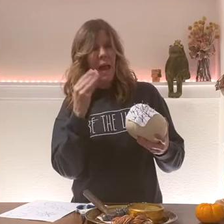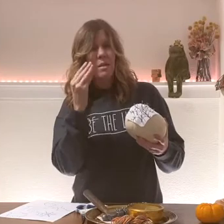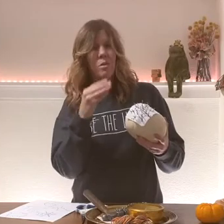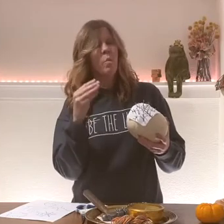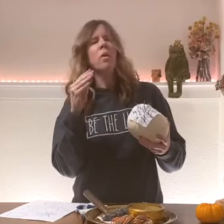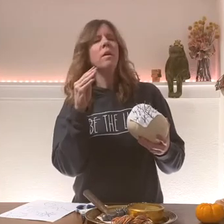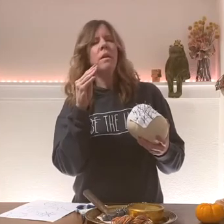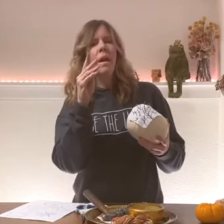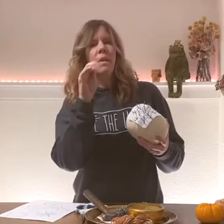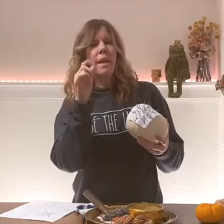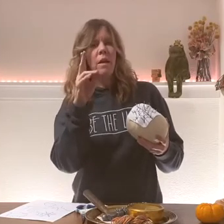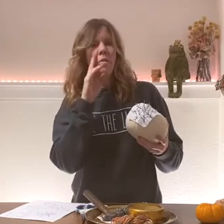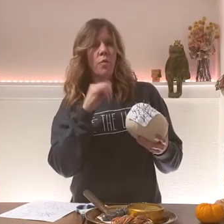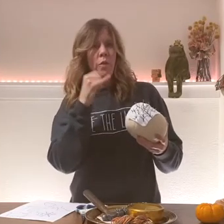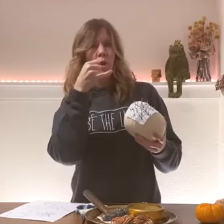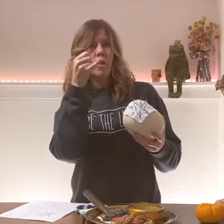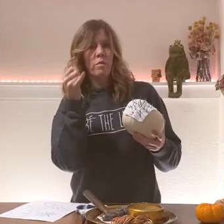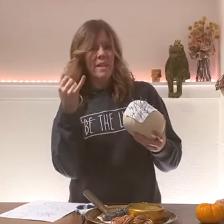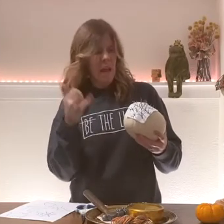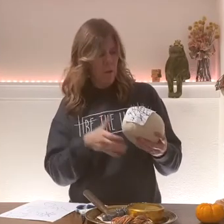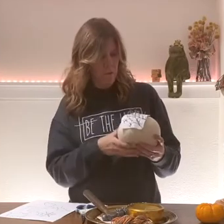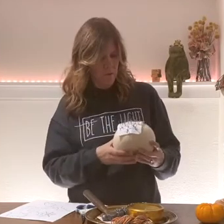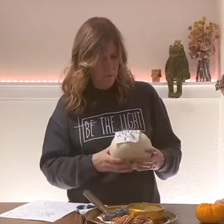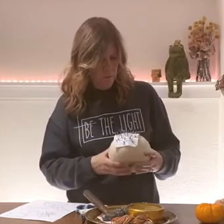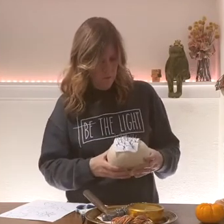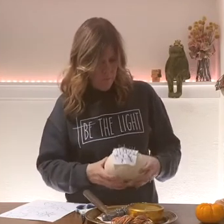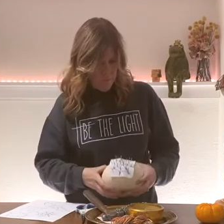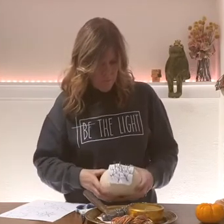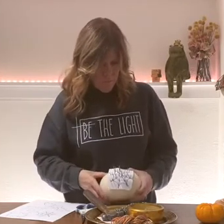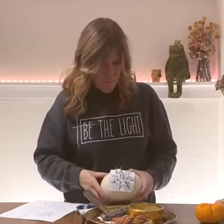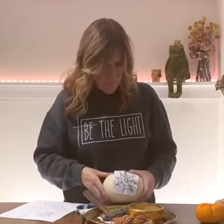some more nails for the curves now.